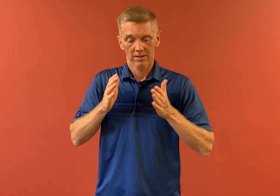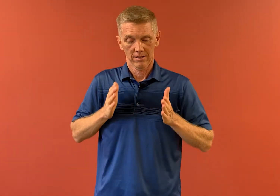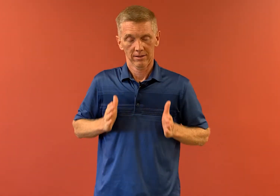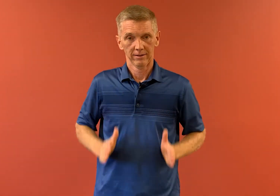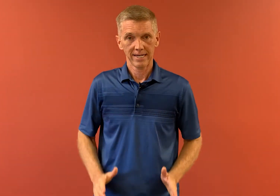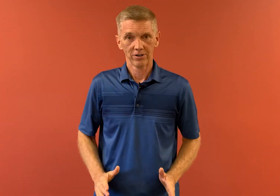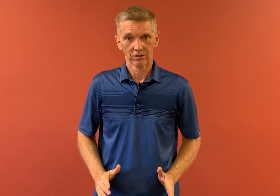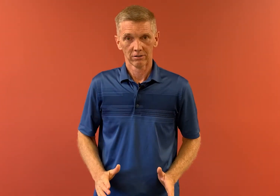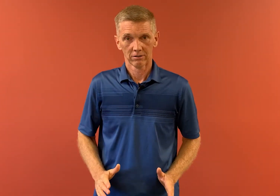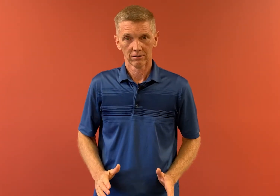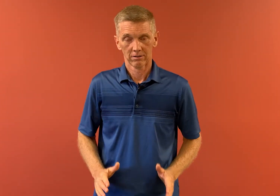leader,